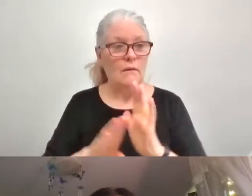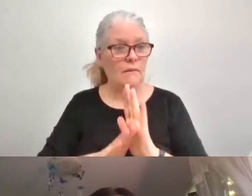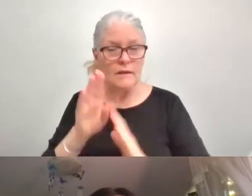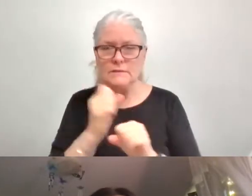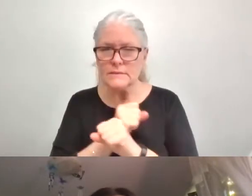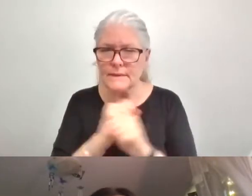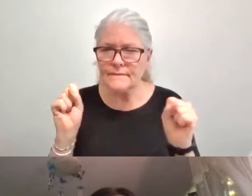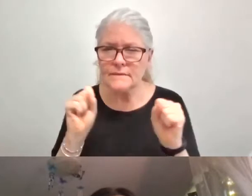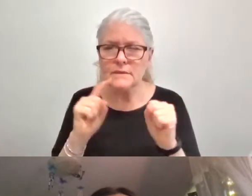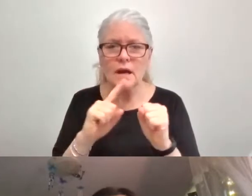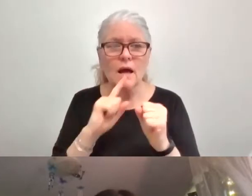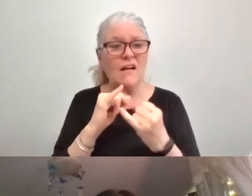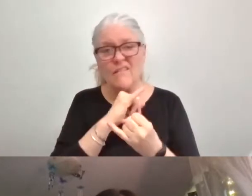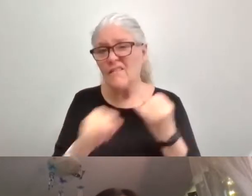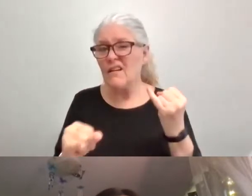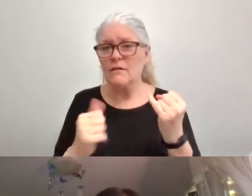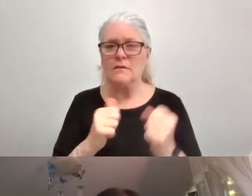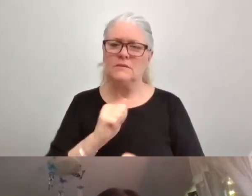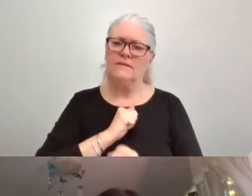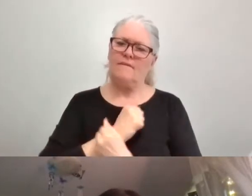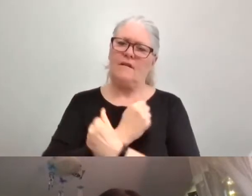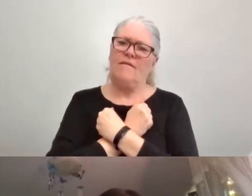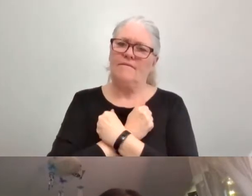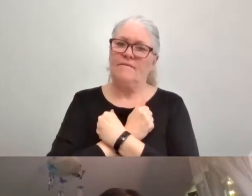self-love at the end of the day.